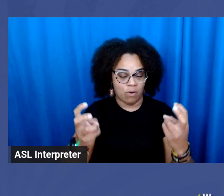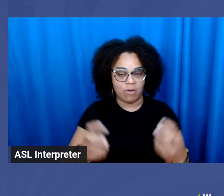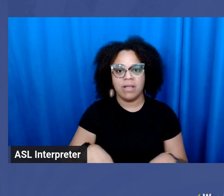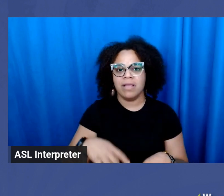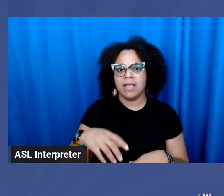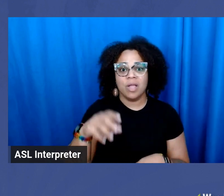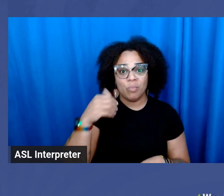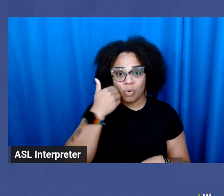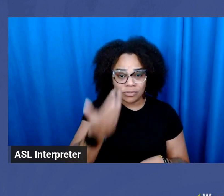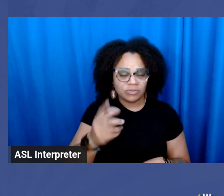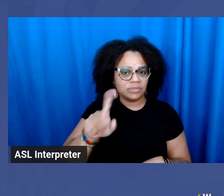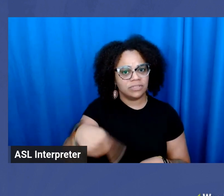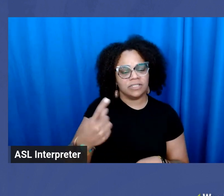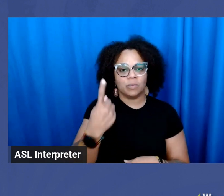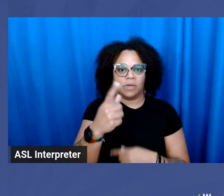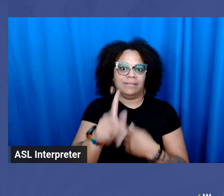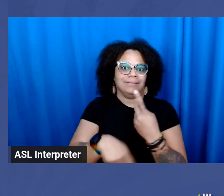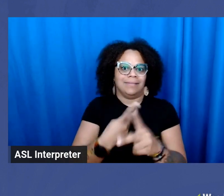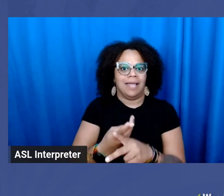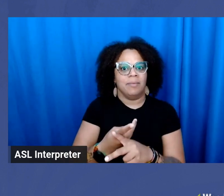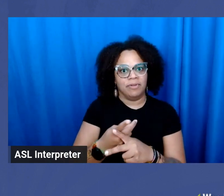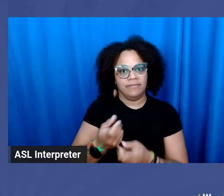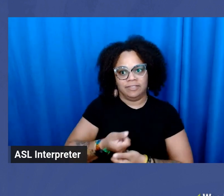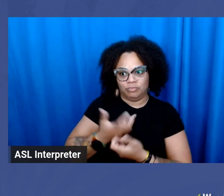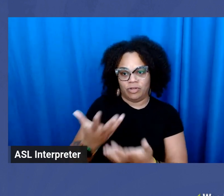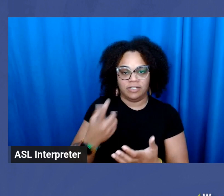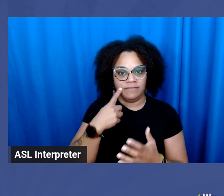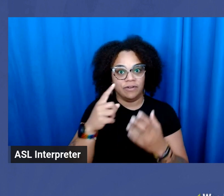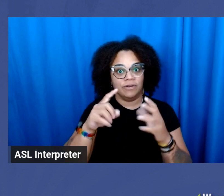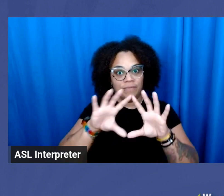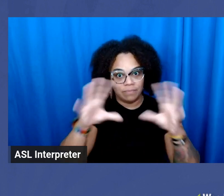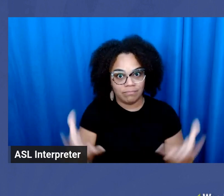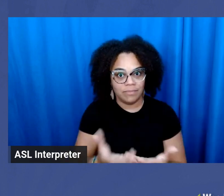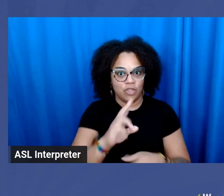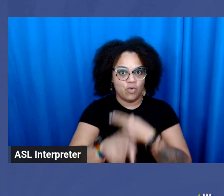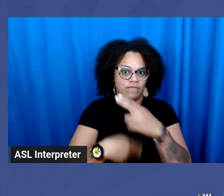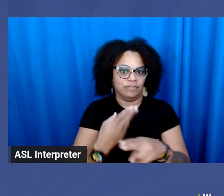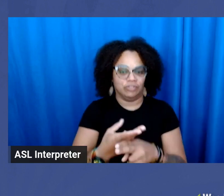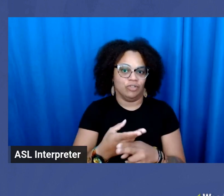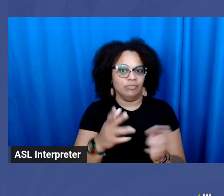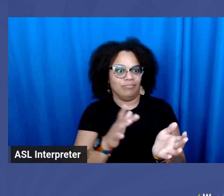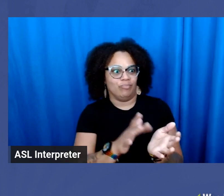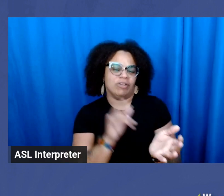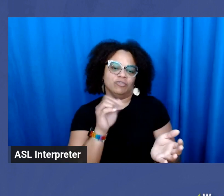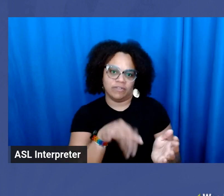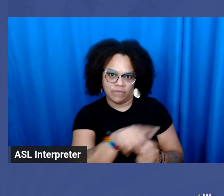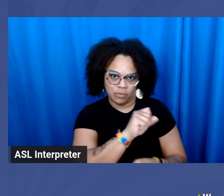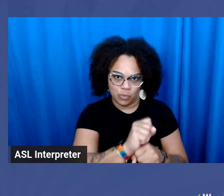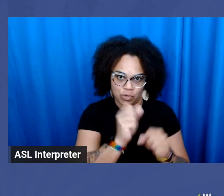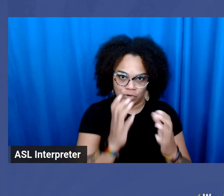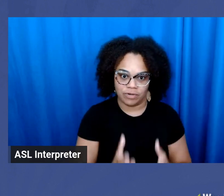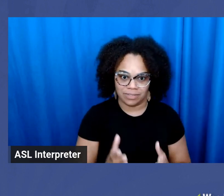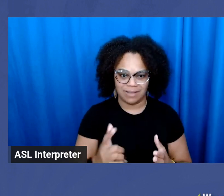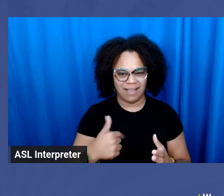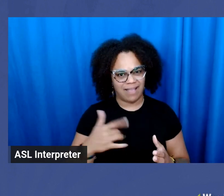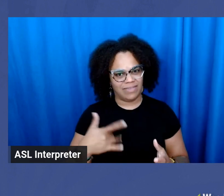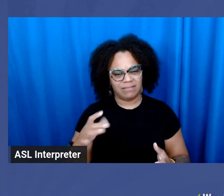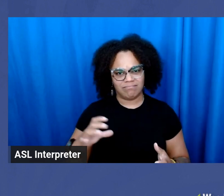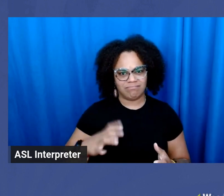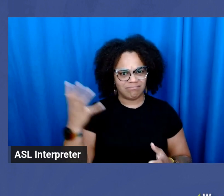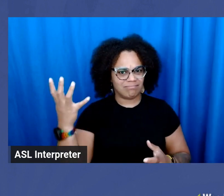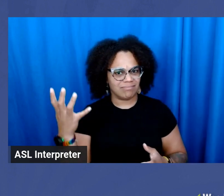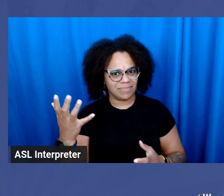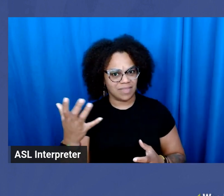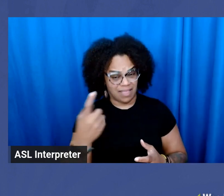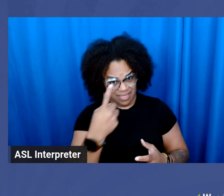is only a particular expression of the universal prostitution of the worker." I take issue with such analogous objectification of